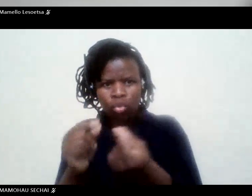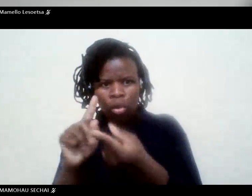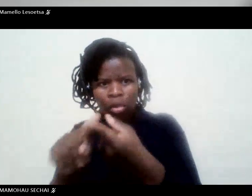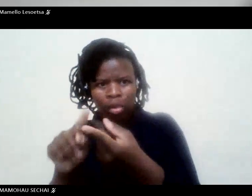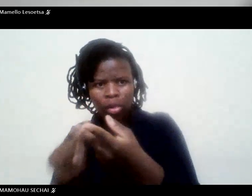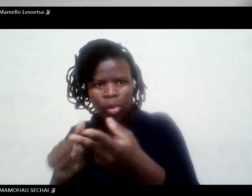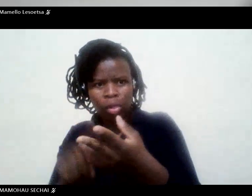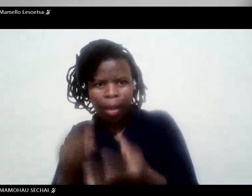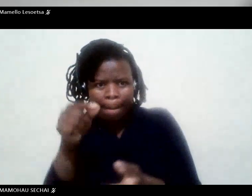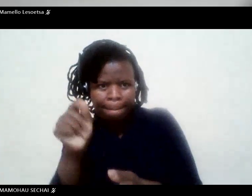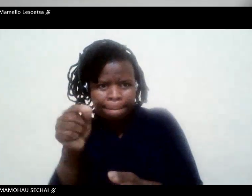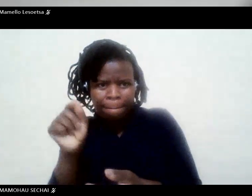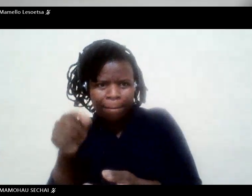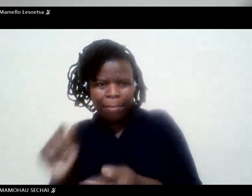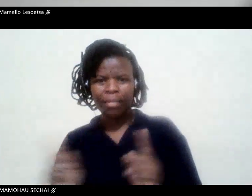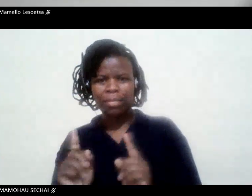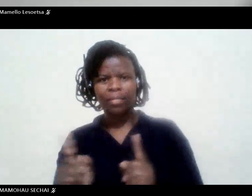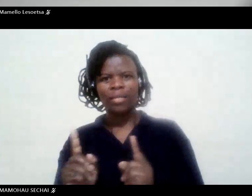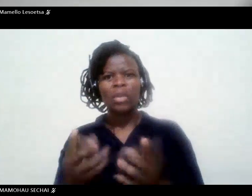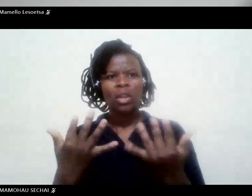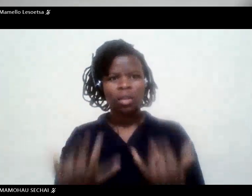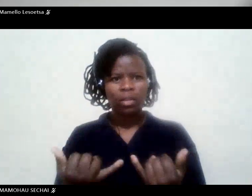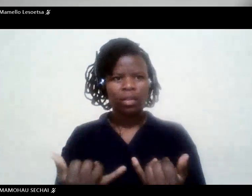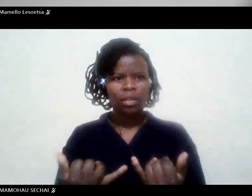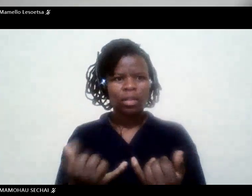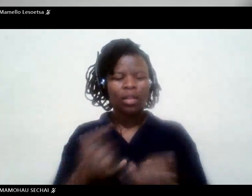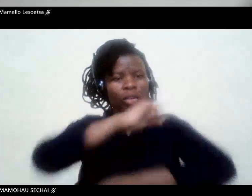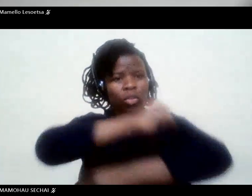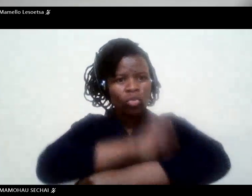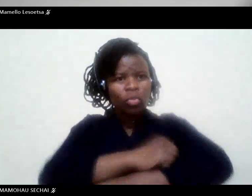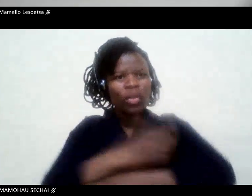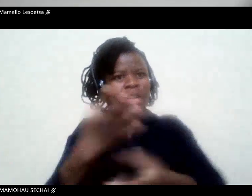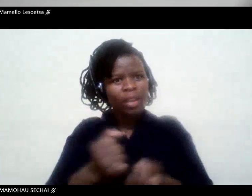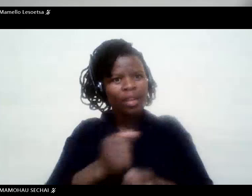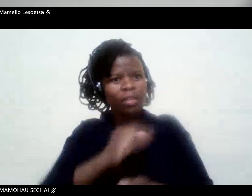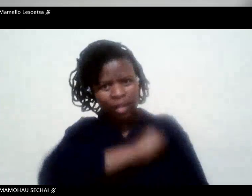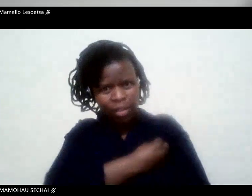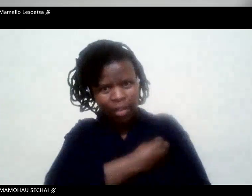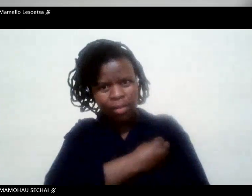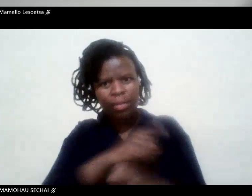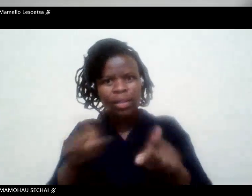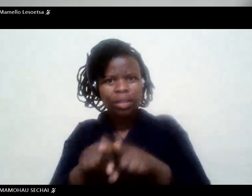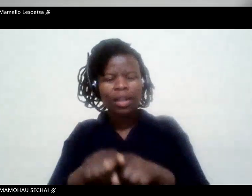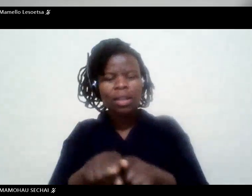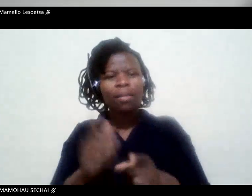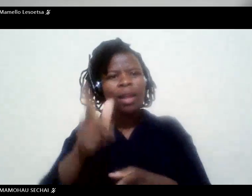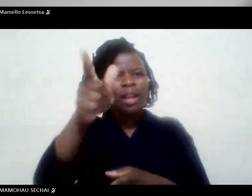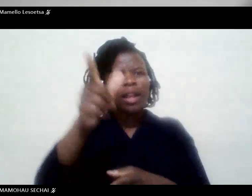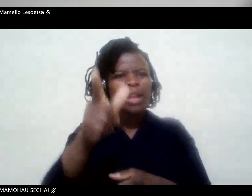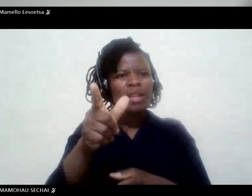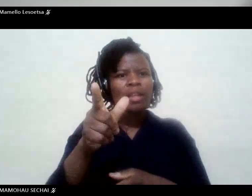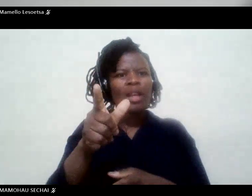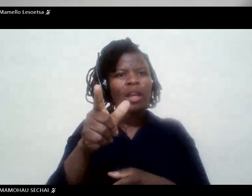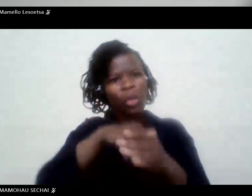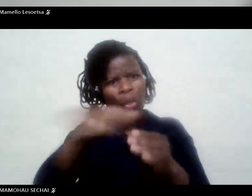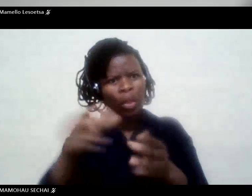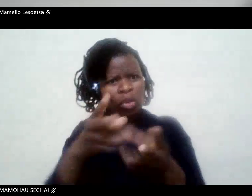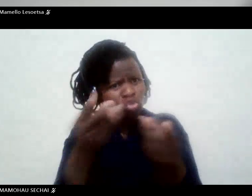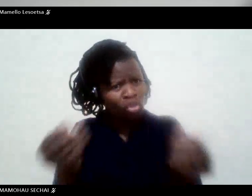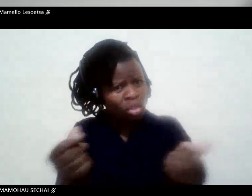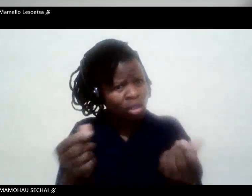learners with learners who are deaf in the school. And then later you take them off again. Is that the solution?